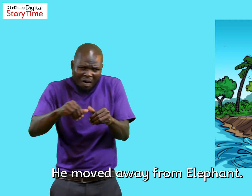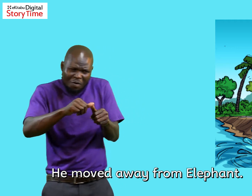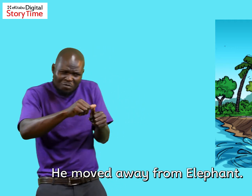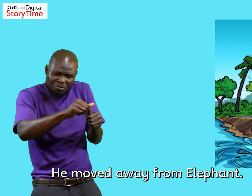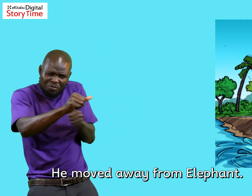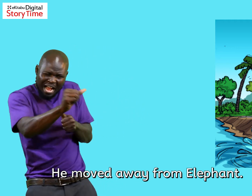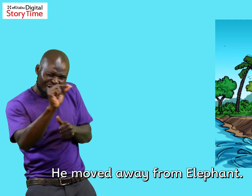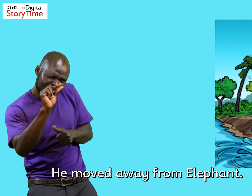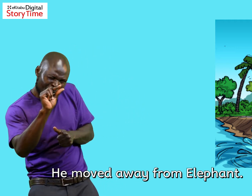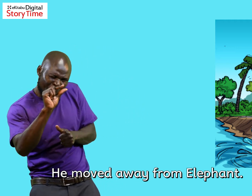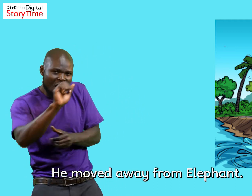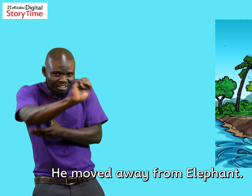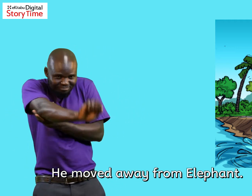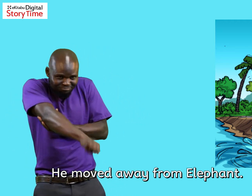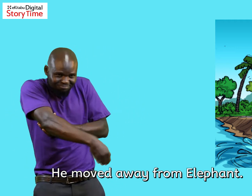He moved away from Elephant.